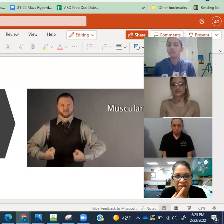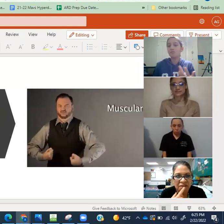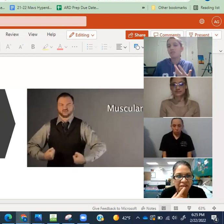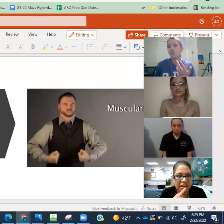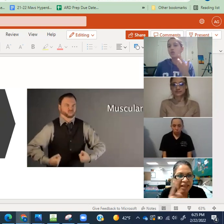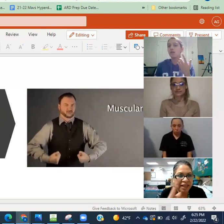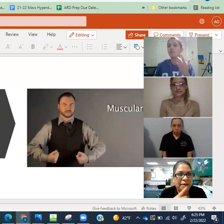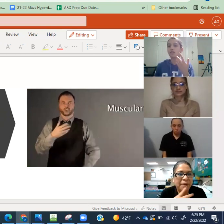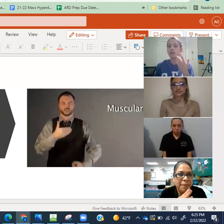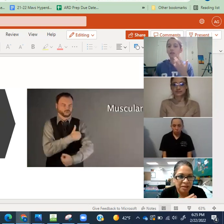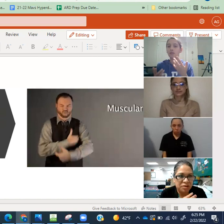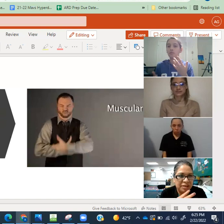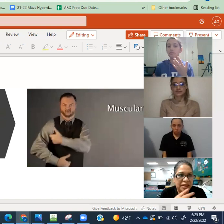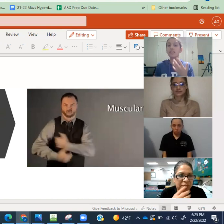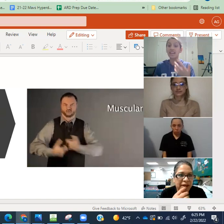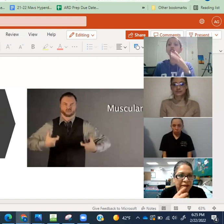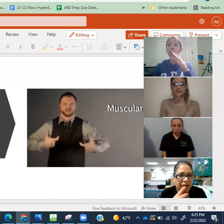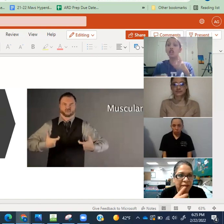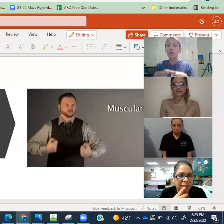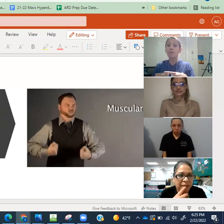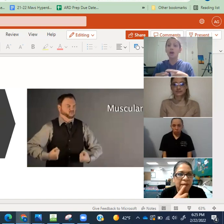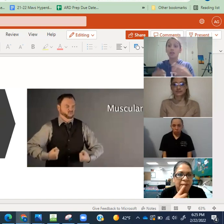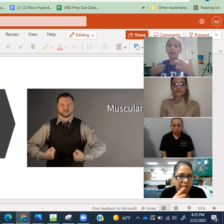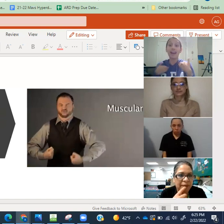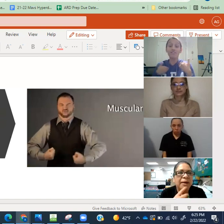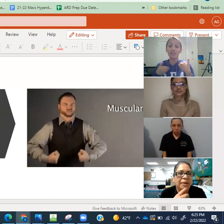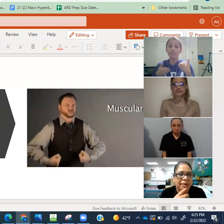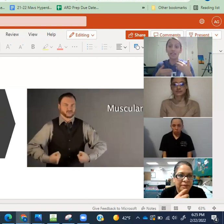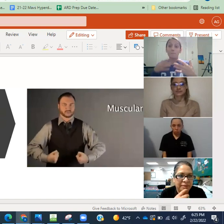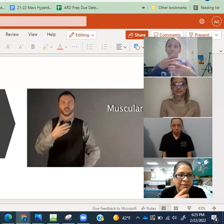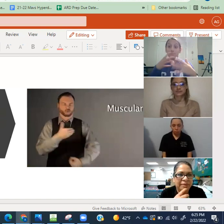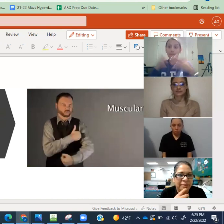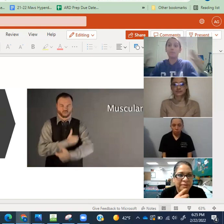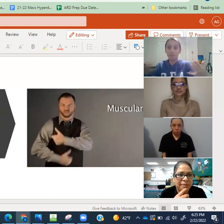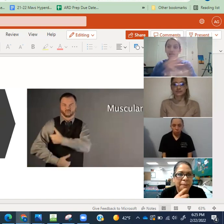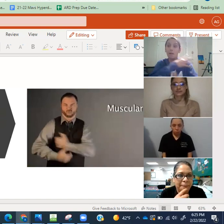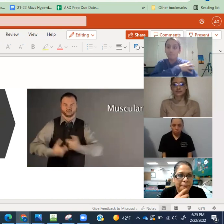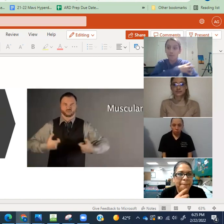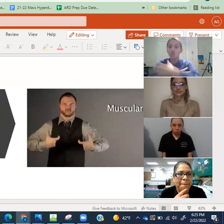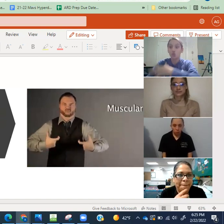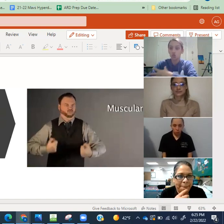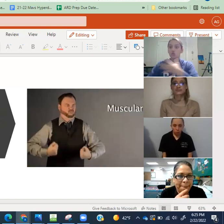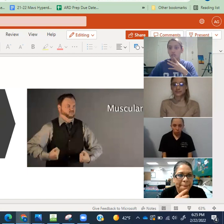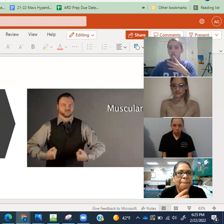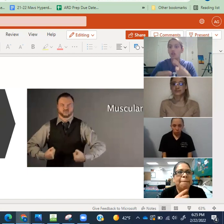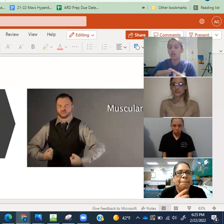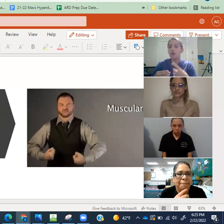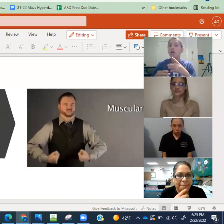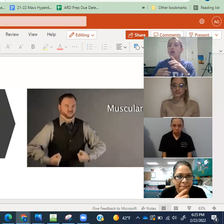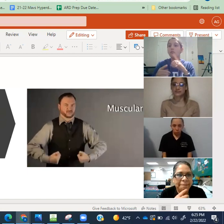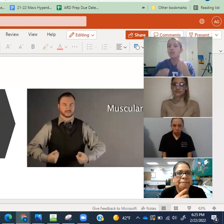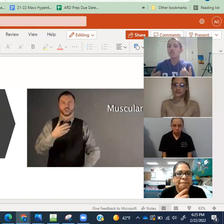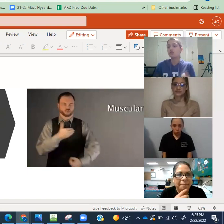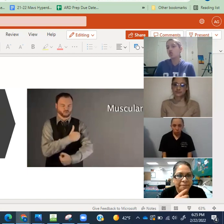this can, he's you talking can, about muscles, that's why. yeah, he's talking about like having like big muscles is what he's talking